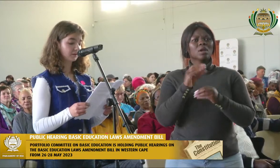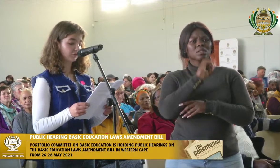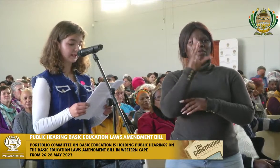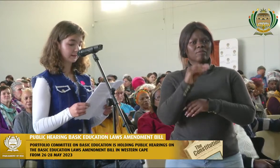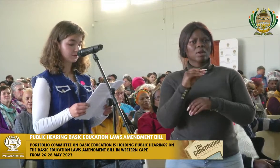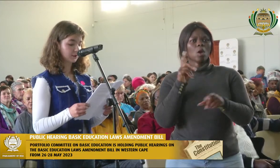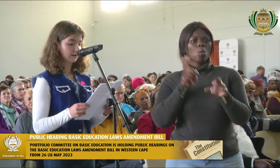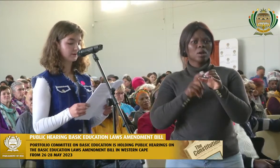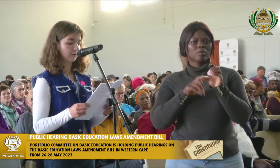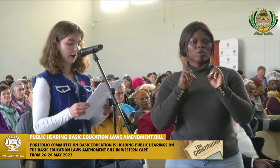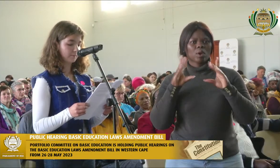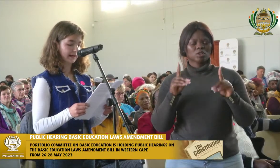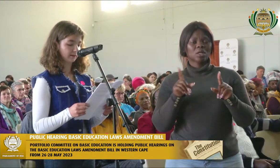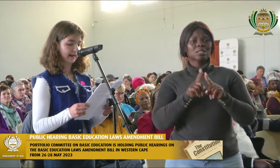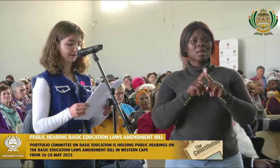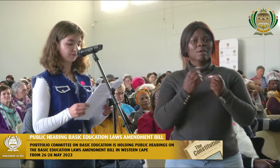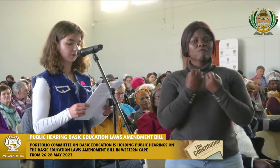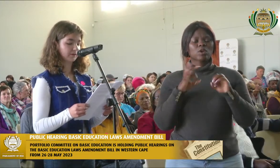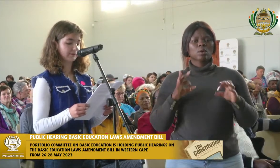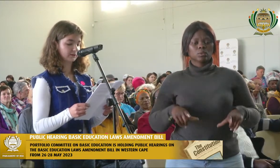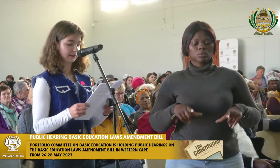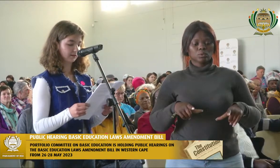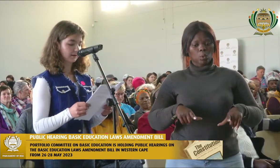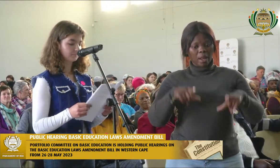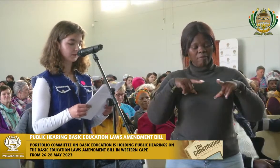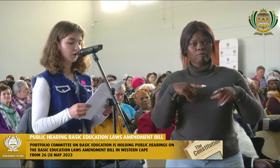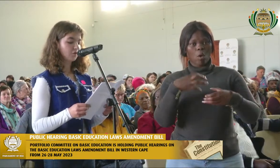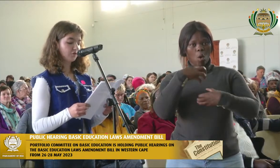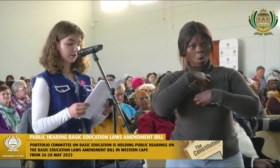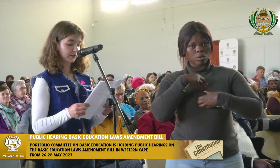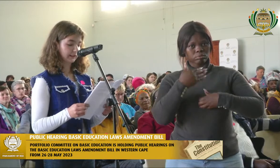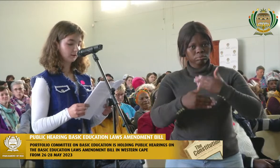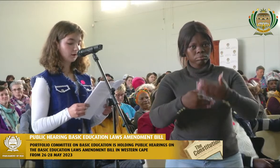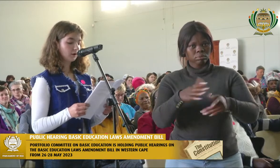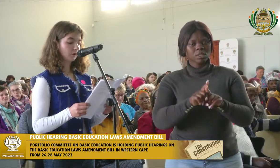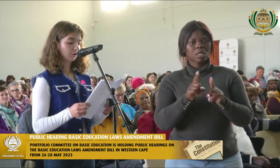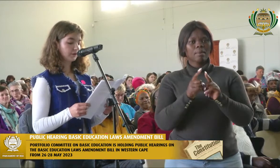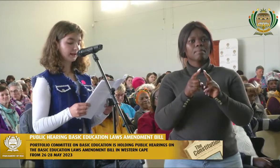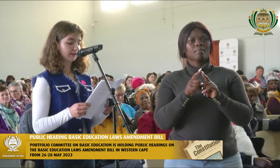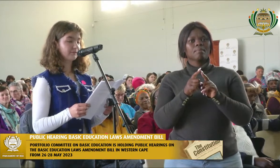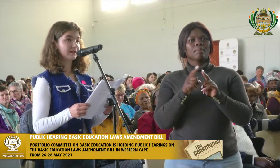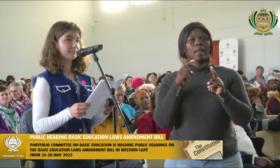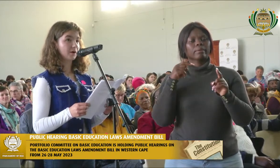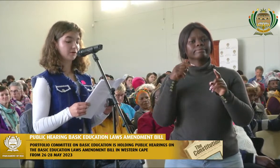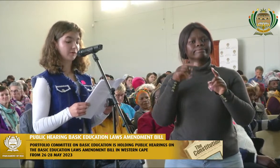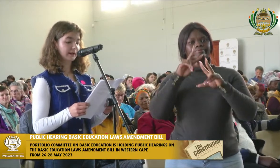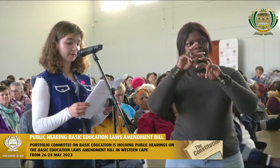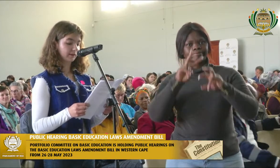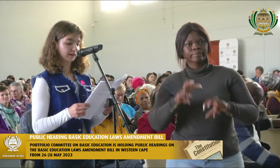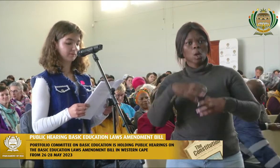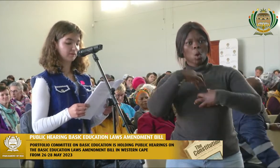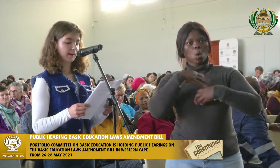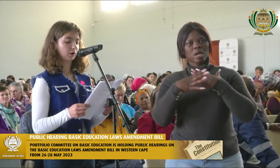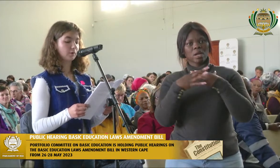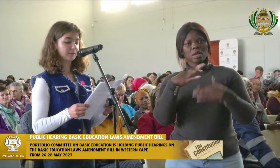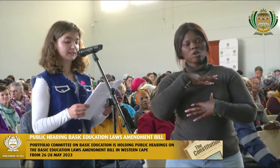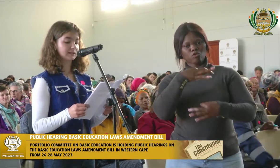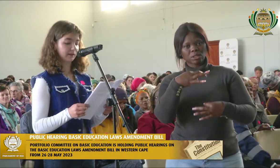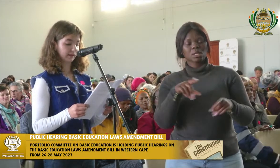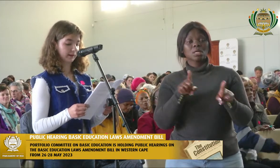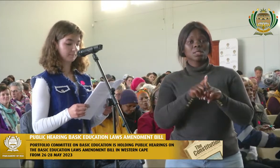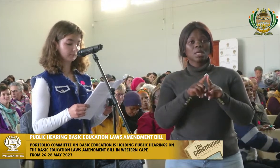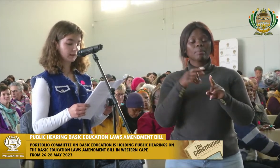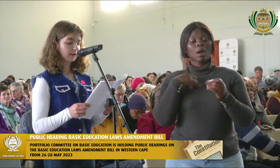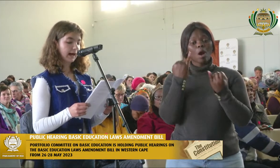limits students' freedom to learn at their own pace and explore their interests. Firstly, Clause 37 demands regular assessments by a